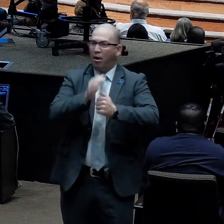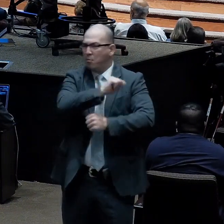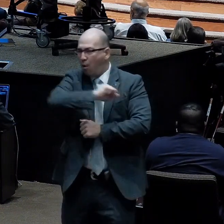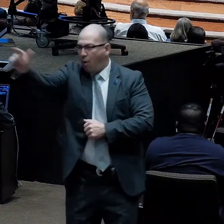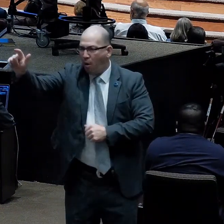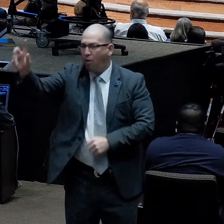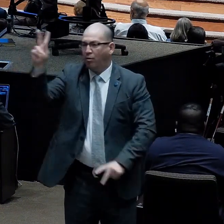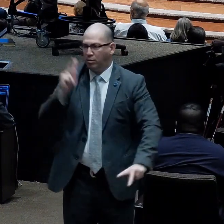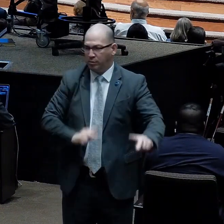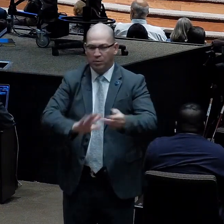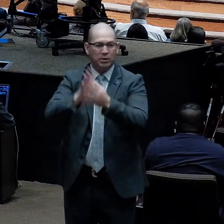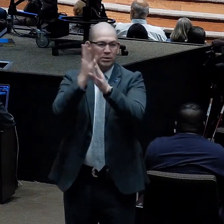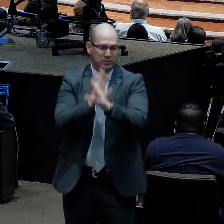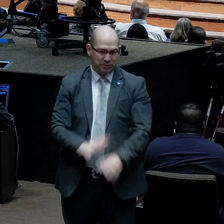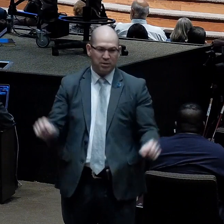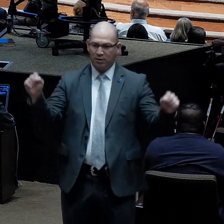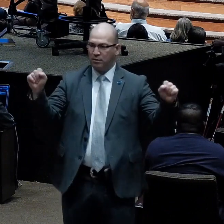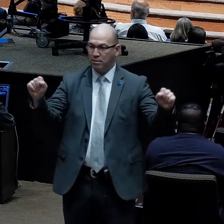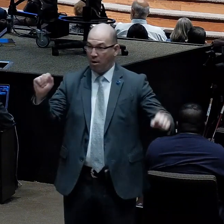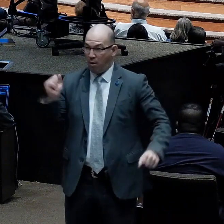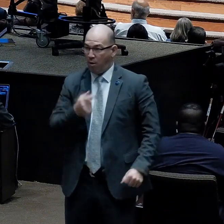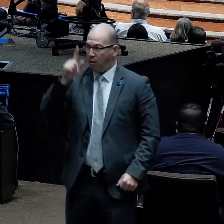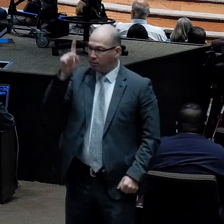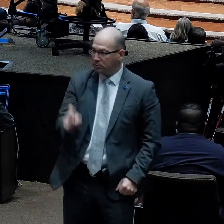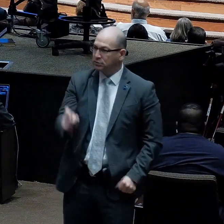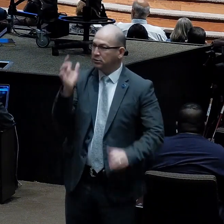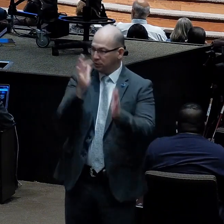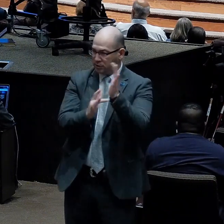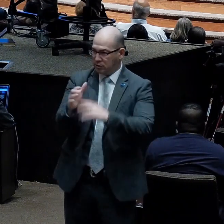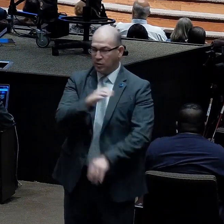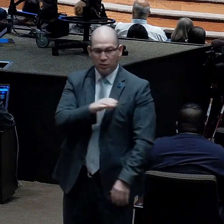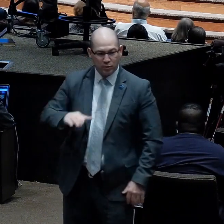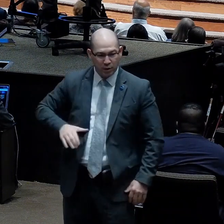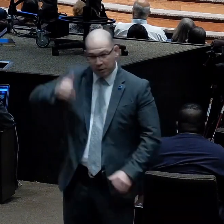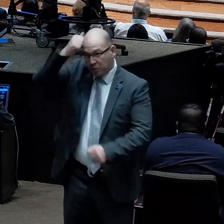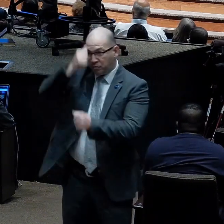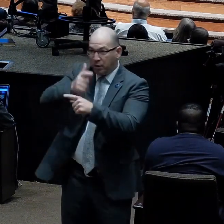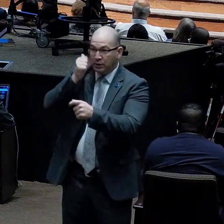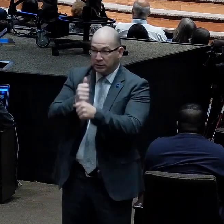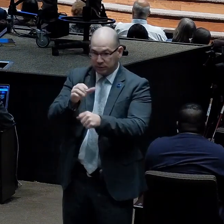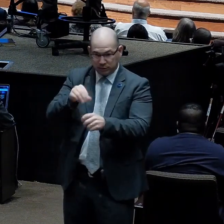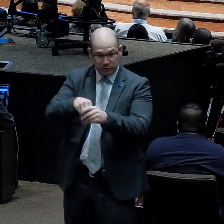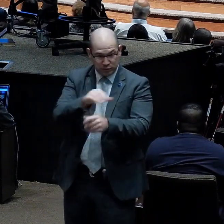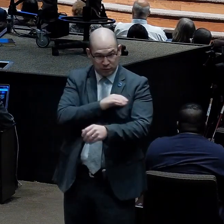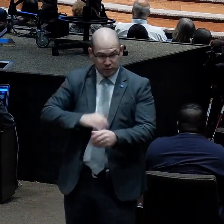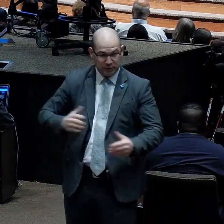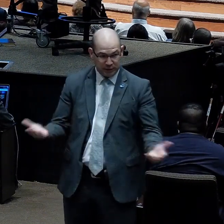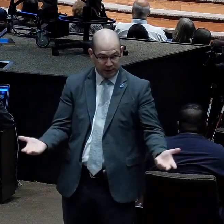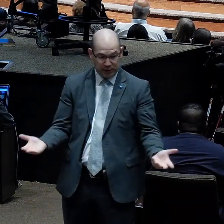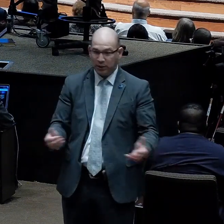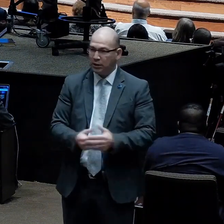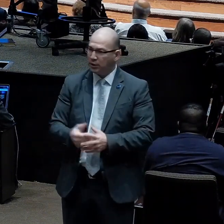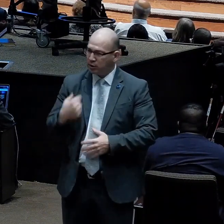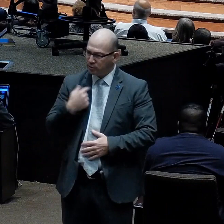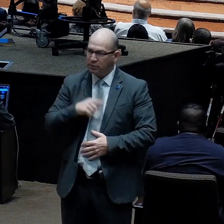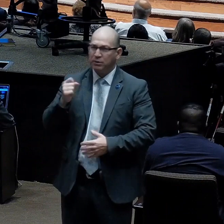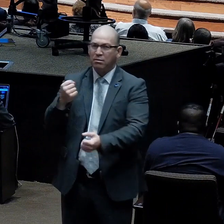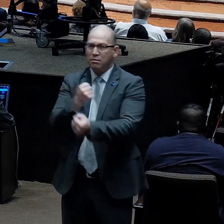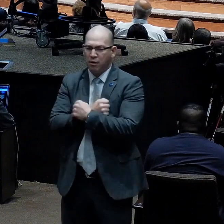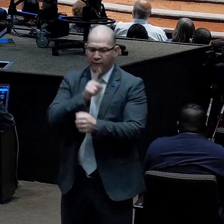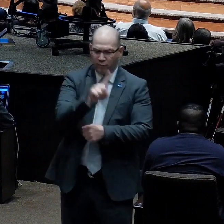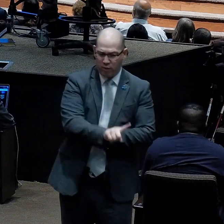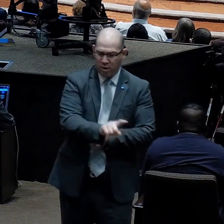Every one of us in here, our brothers and sisters, to prefer one another and love one another is our